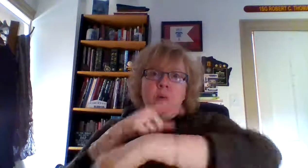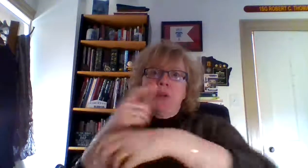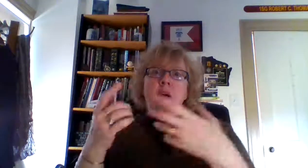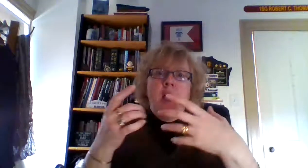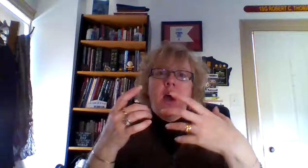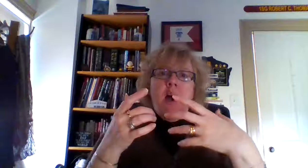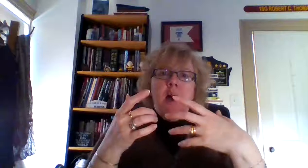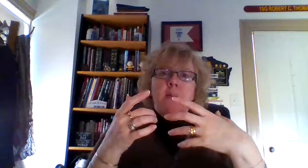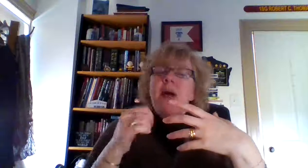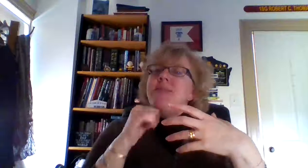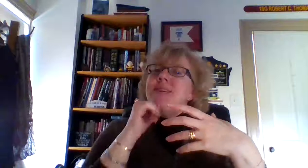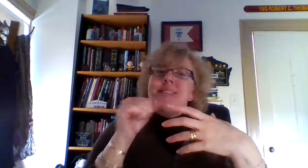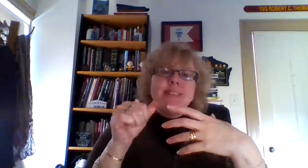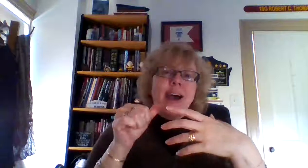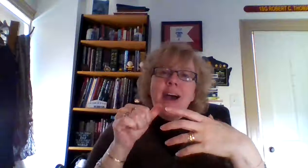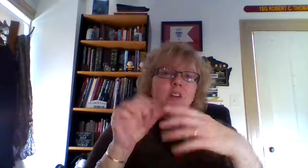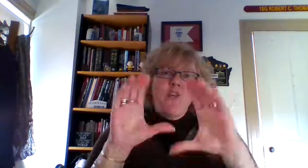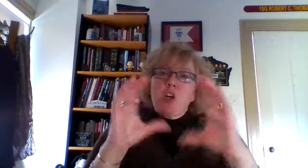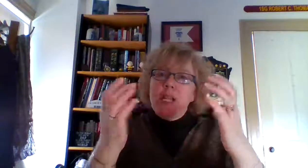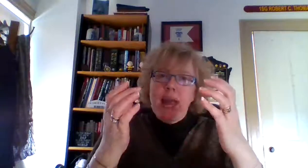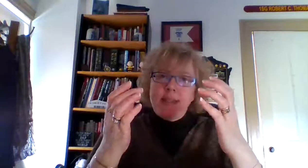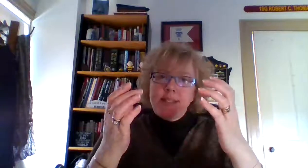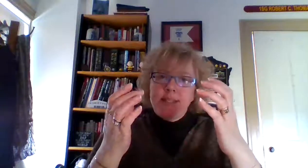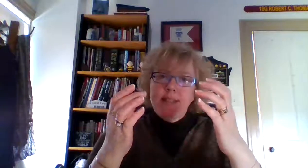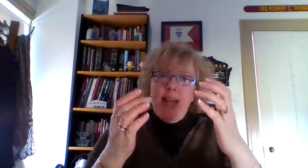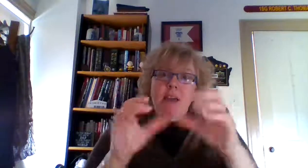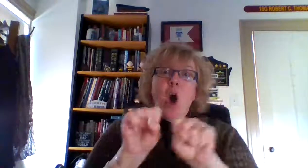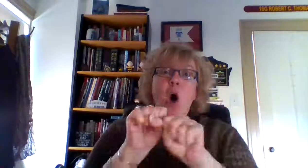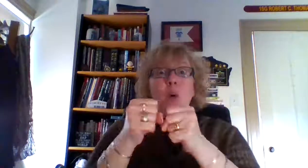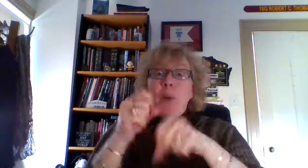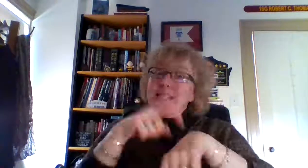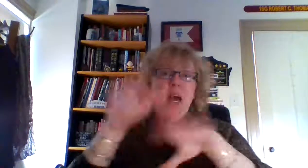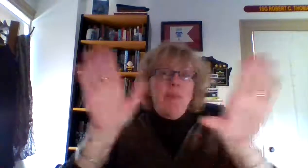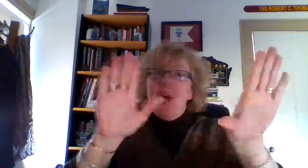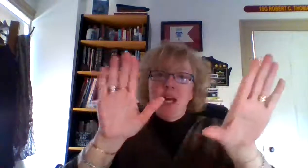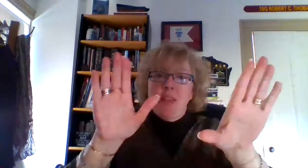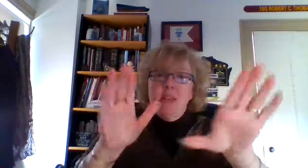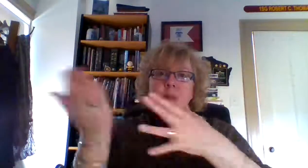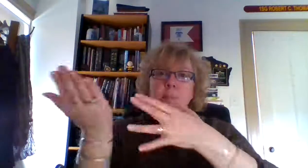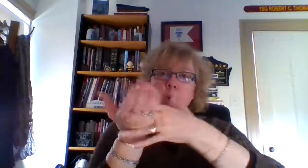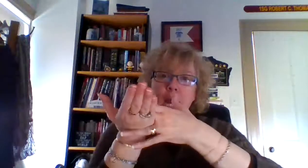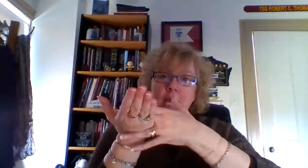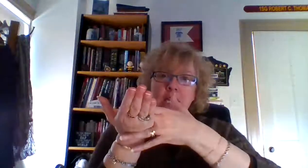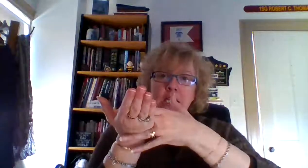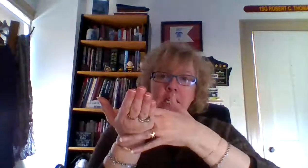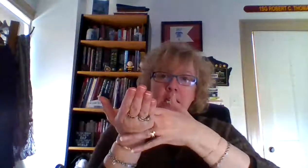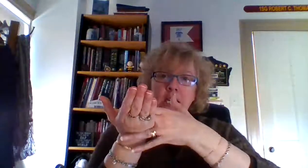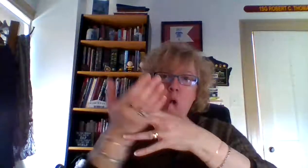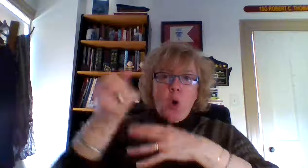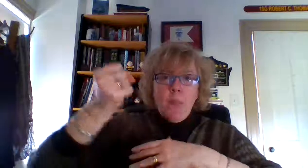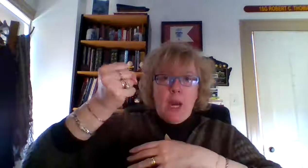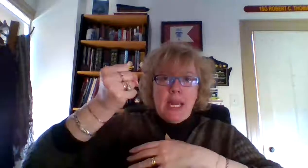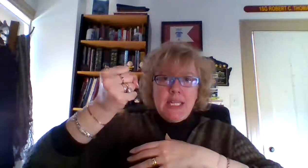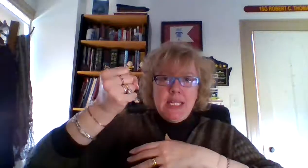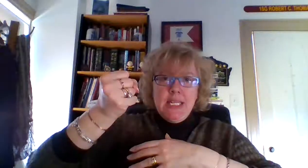bone. This is not for class. Like, oh, break time. Break or break.